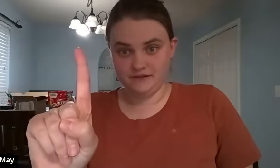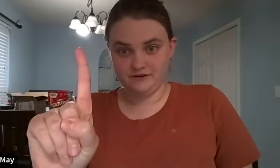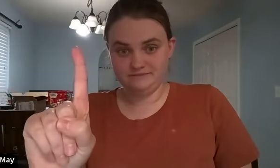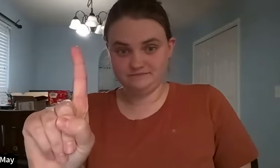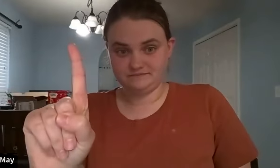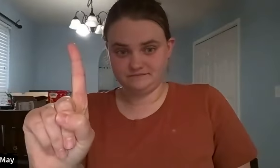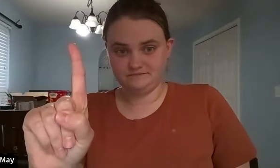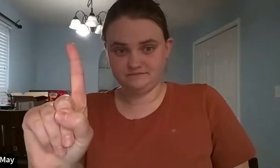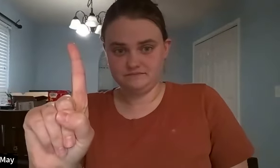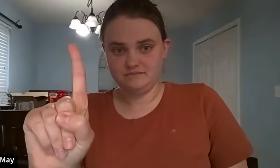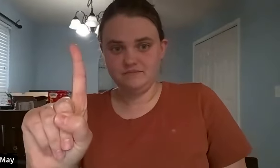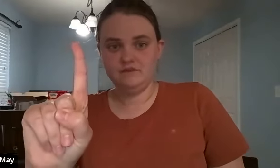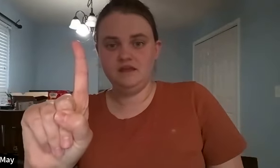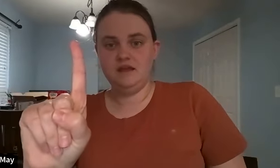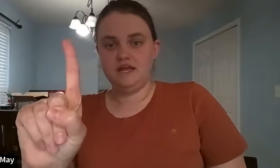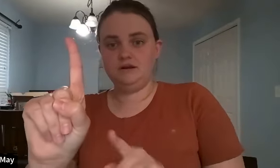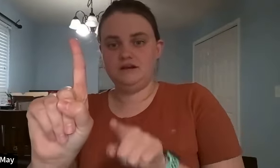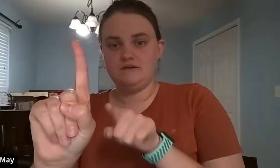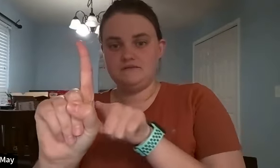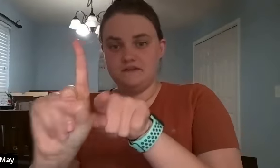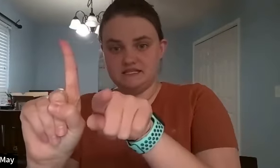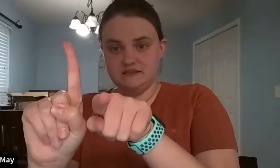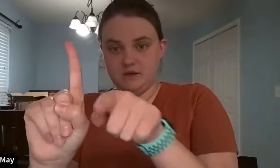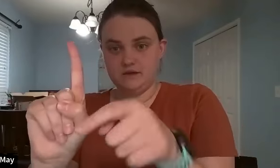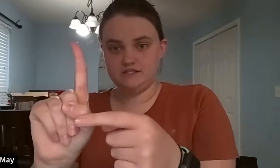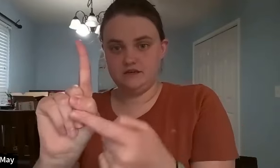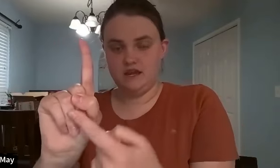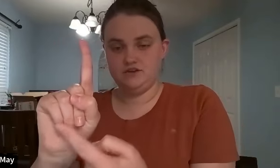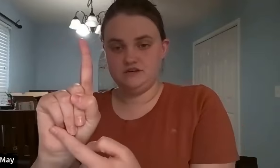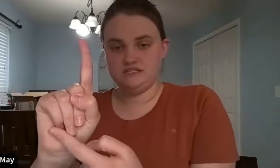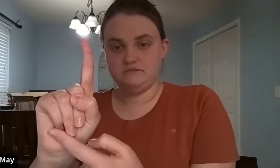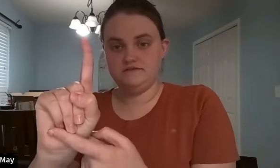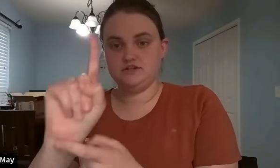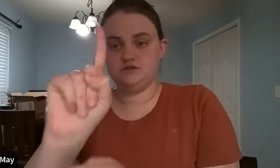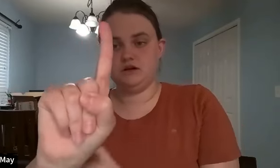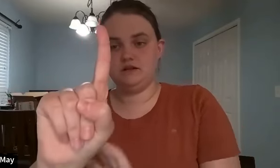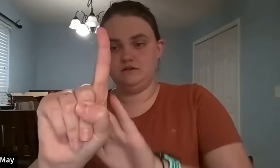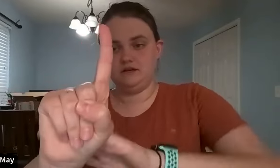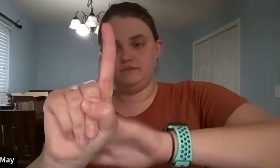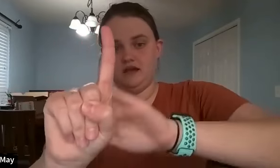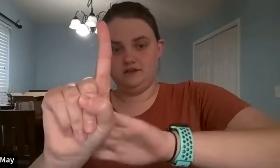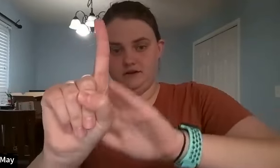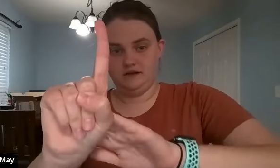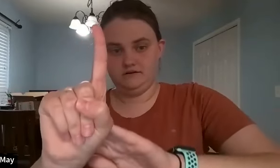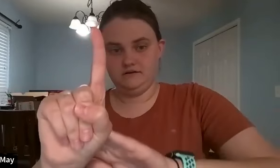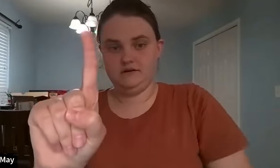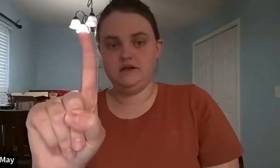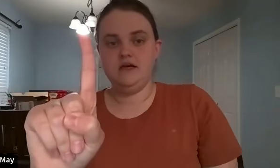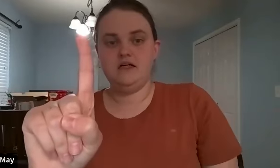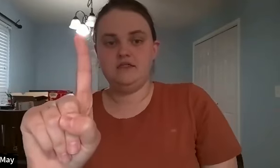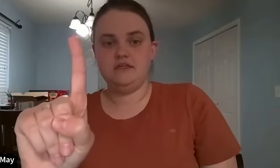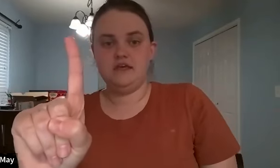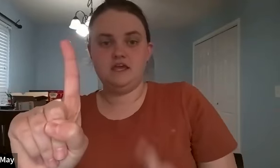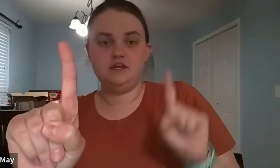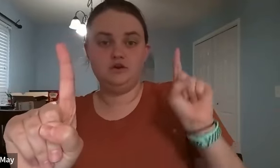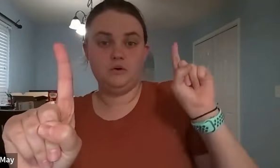finger. And you want to have it facing that way. So like how you can see my fingers, you want to look at the back of your hand. Then